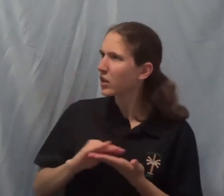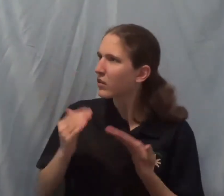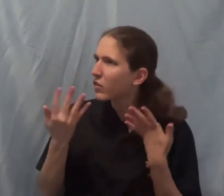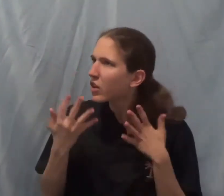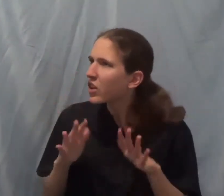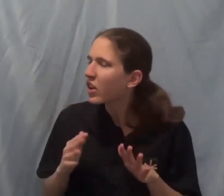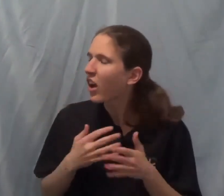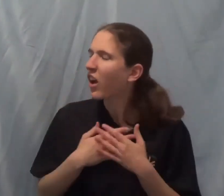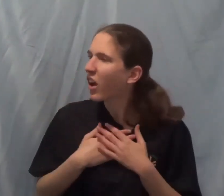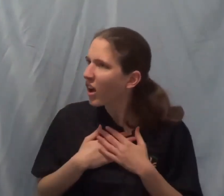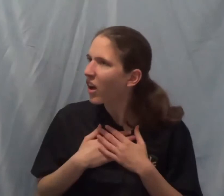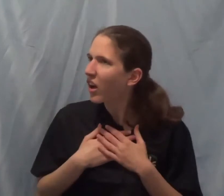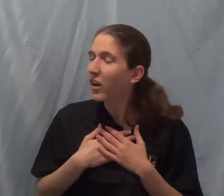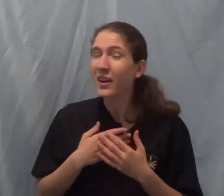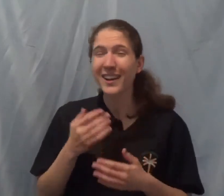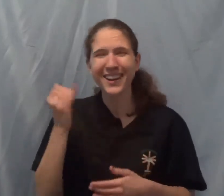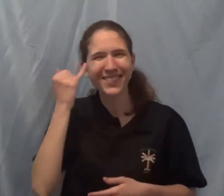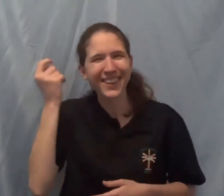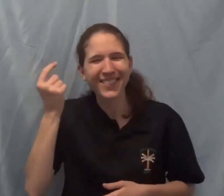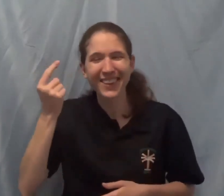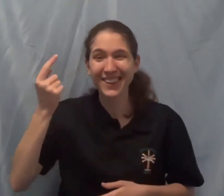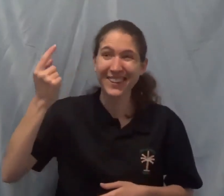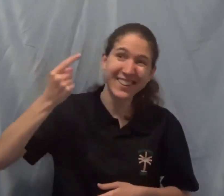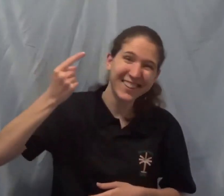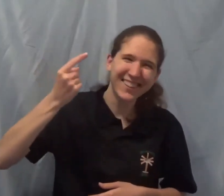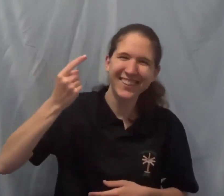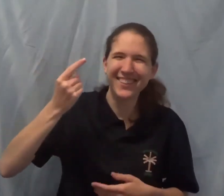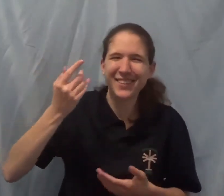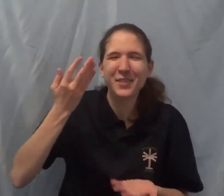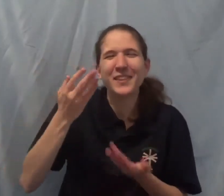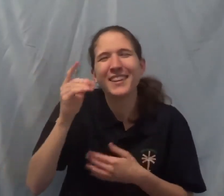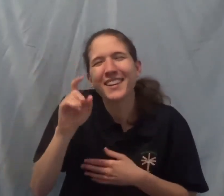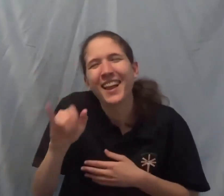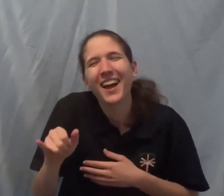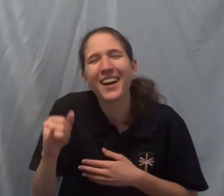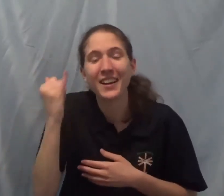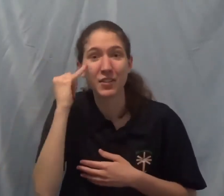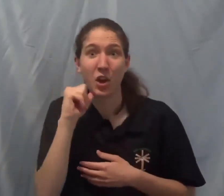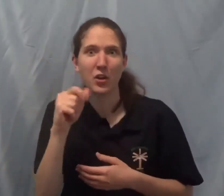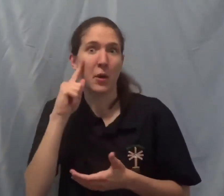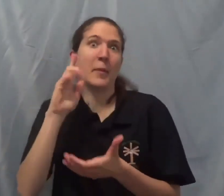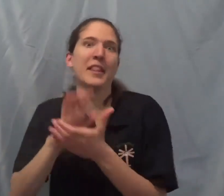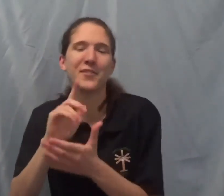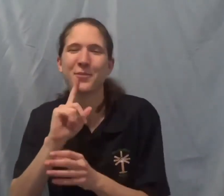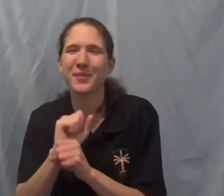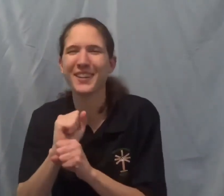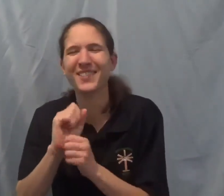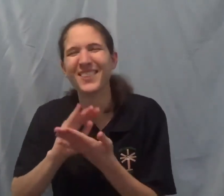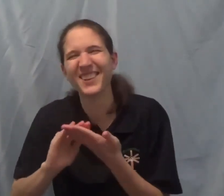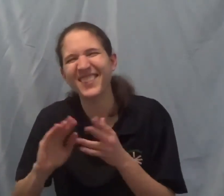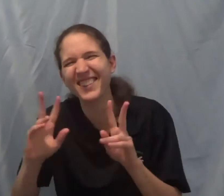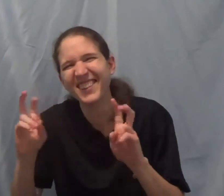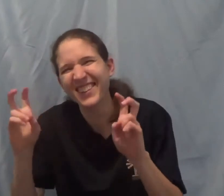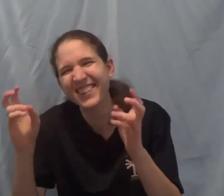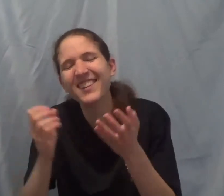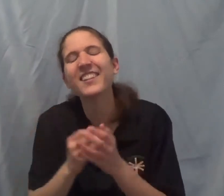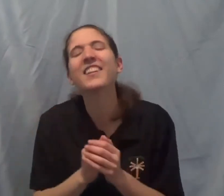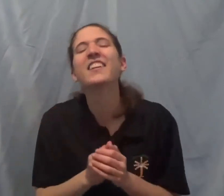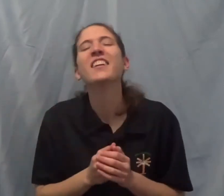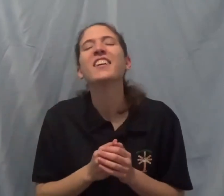can't believe it. In Holy Week, it's happened, and I was afraid it's going to backfire. Leave the confessional, someone grabs me and says, I